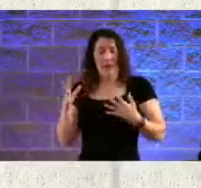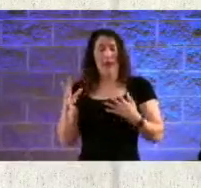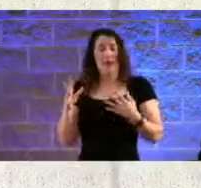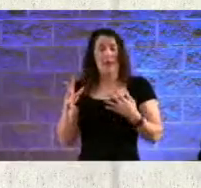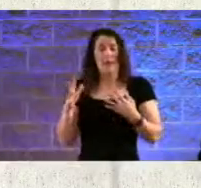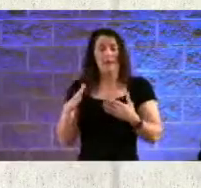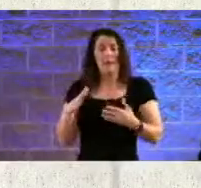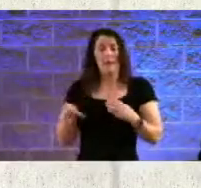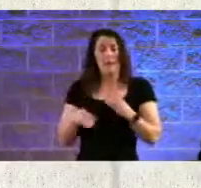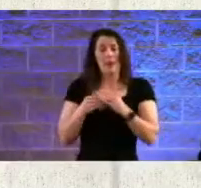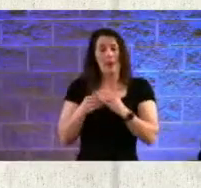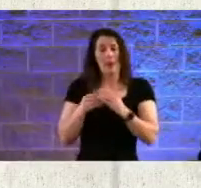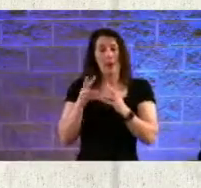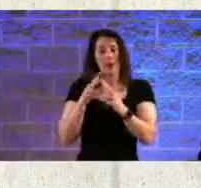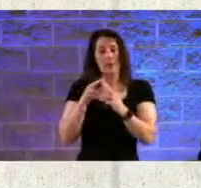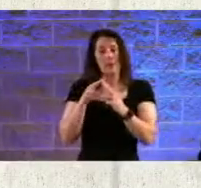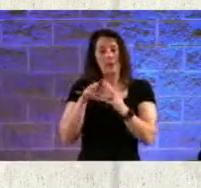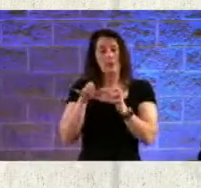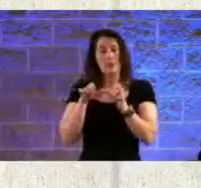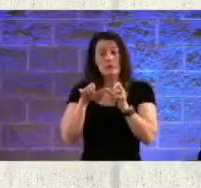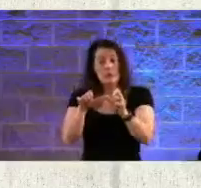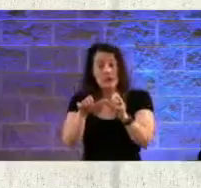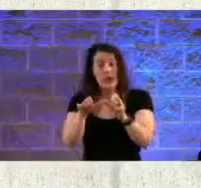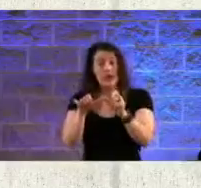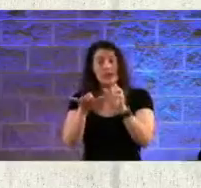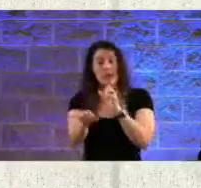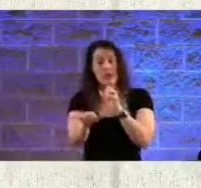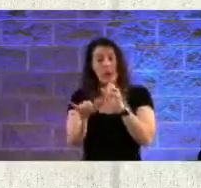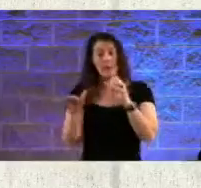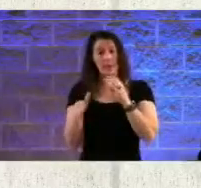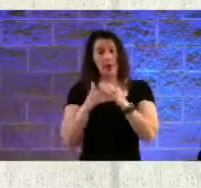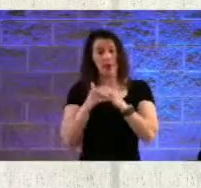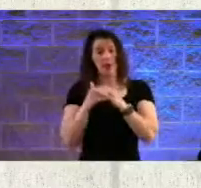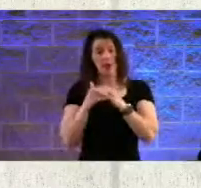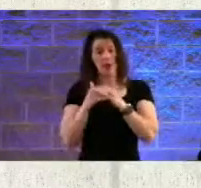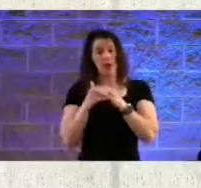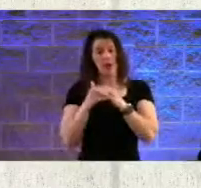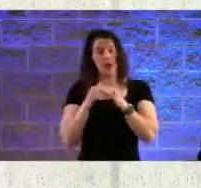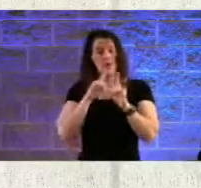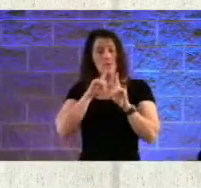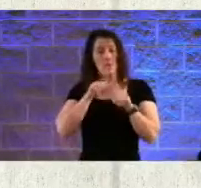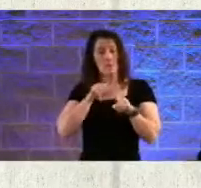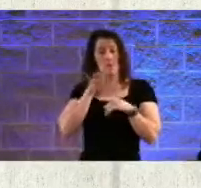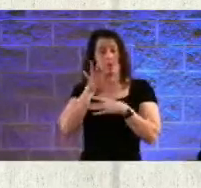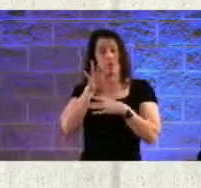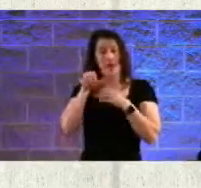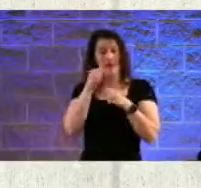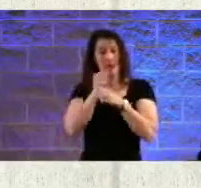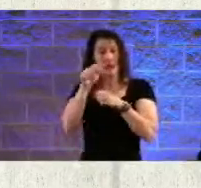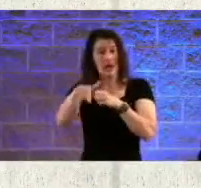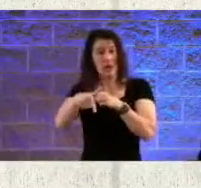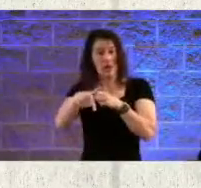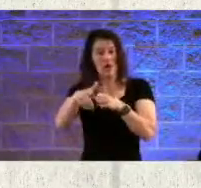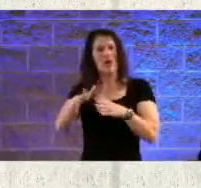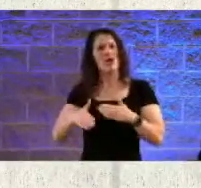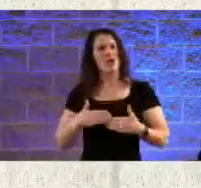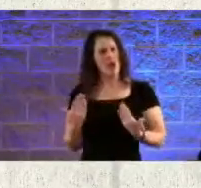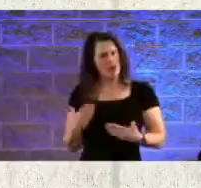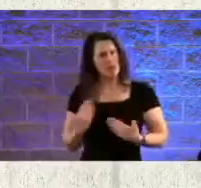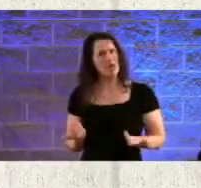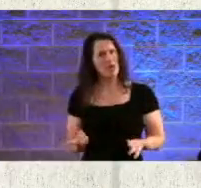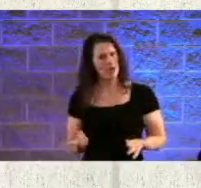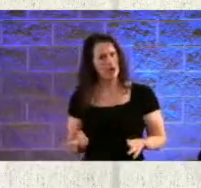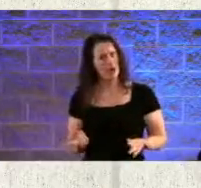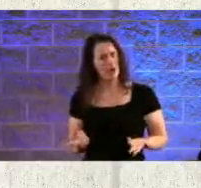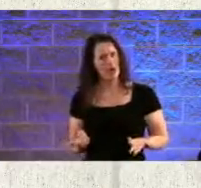two-thirds of unhappily married couples who stayed married reported that their marriages were happy 5 years later. Isn't